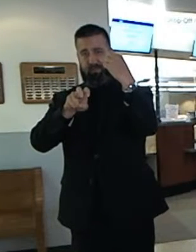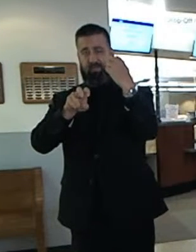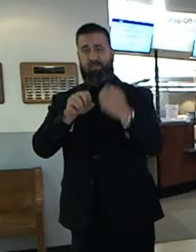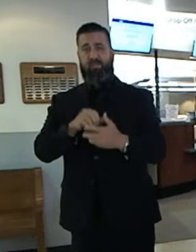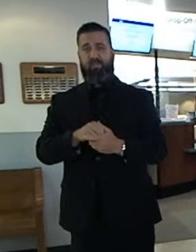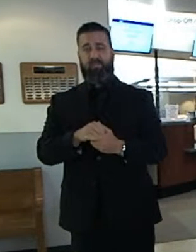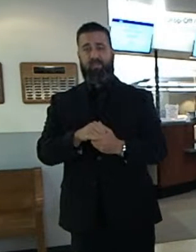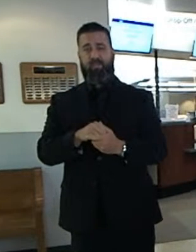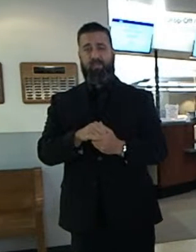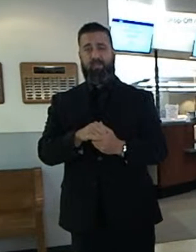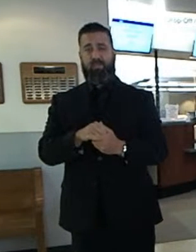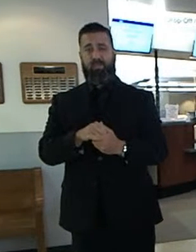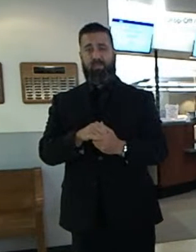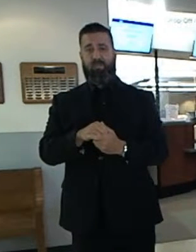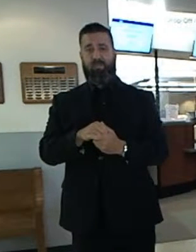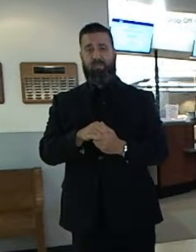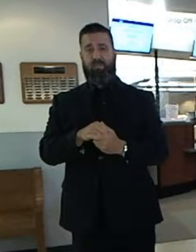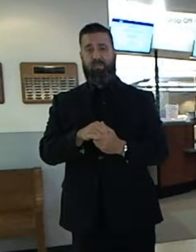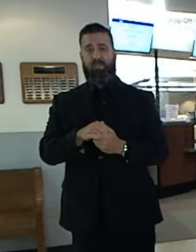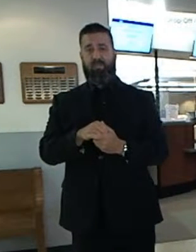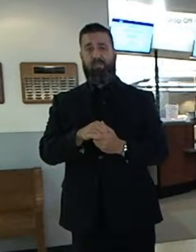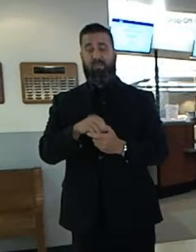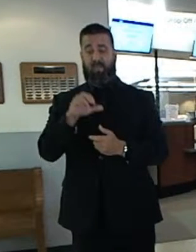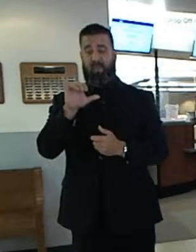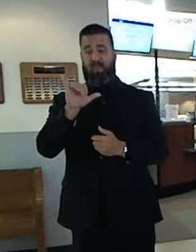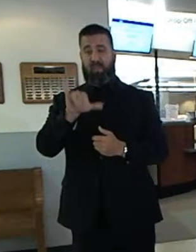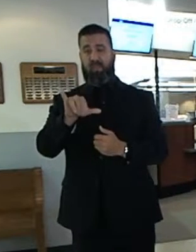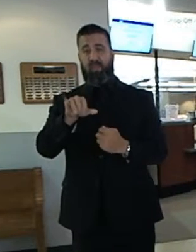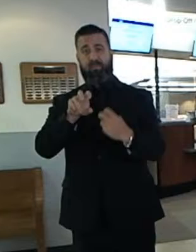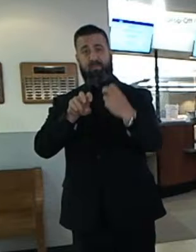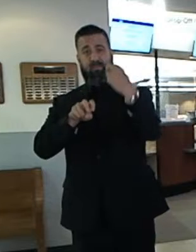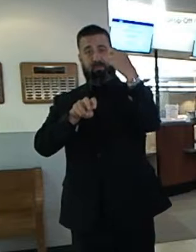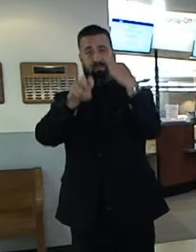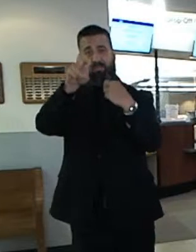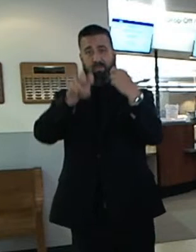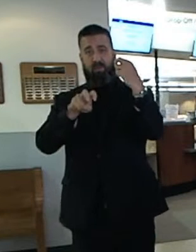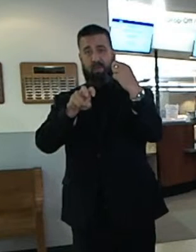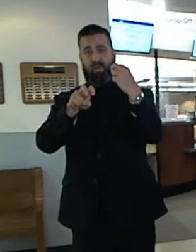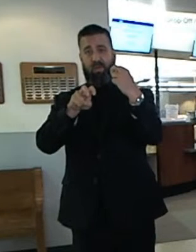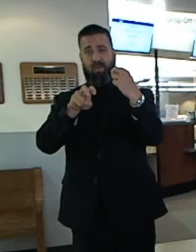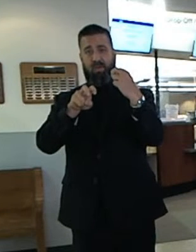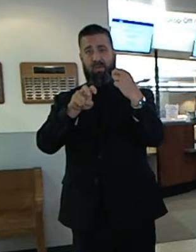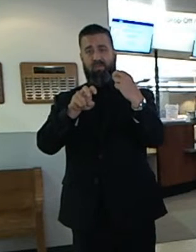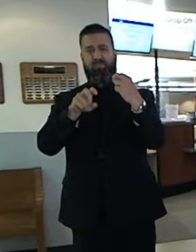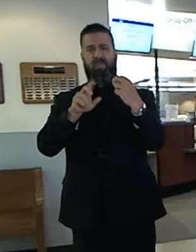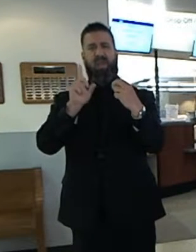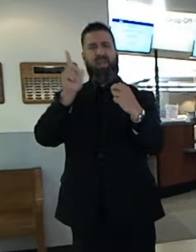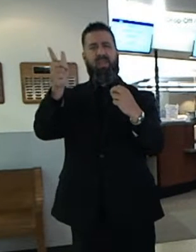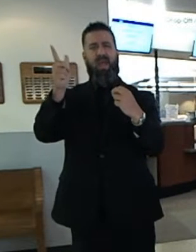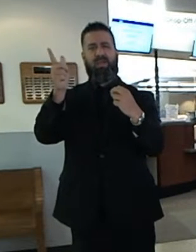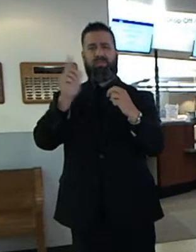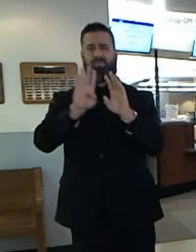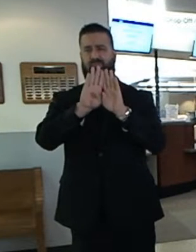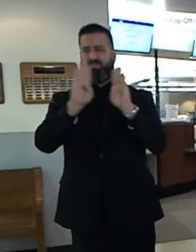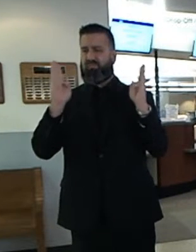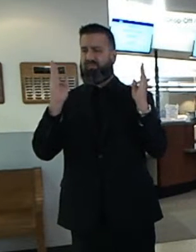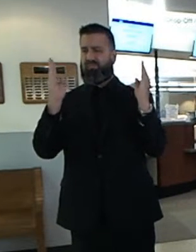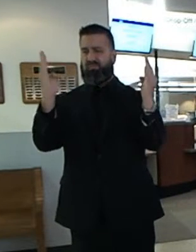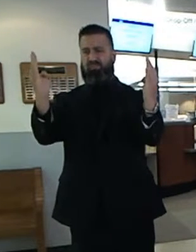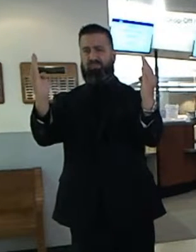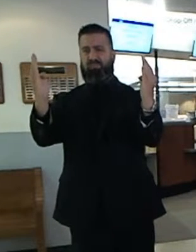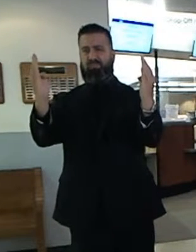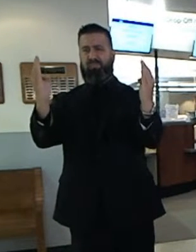Those large escalators were surrounded by sheetrock, were walled off, and created